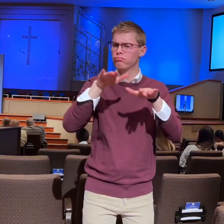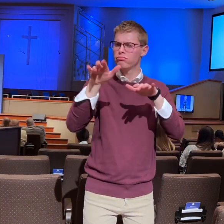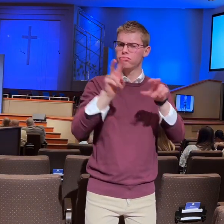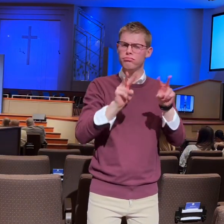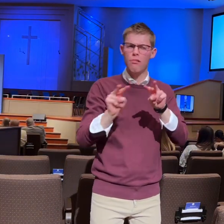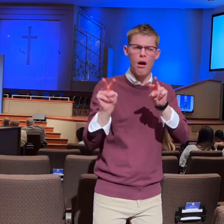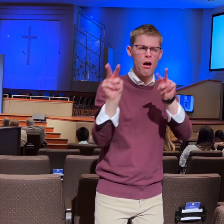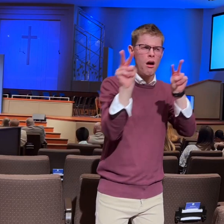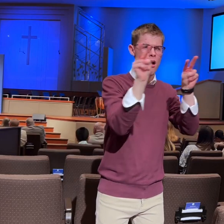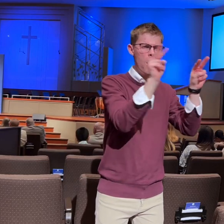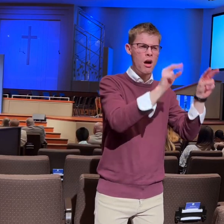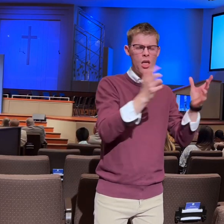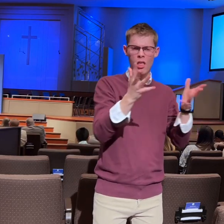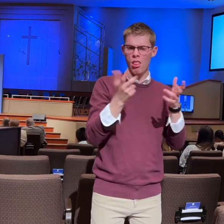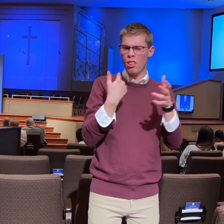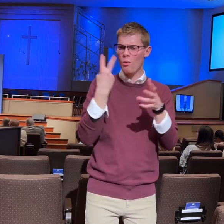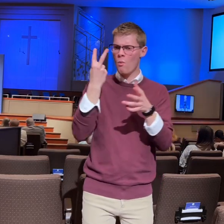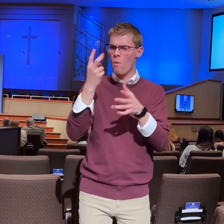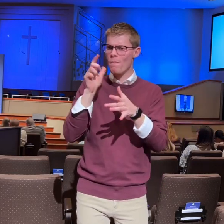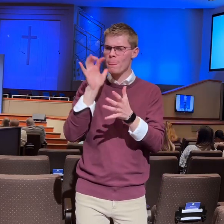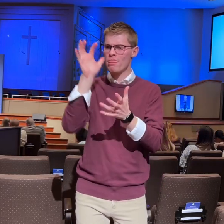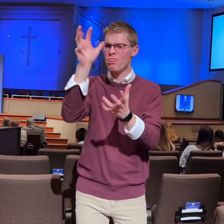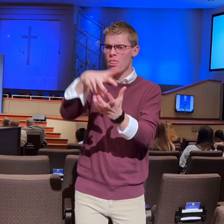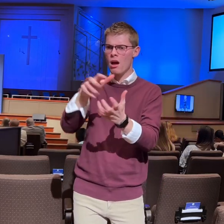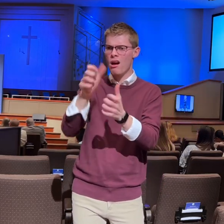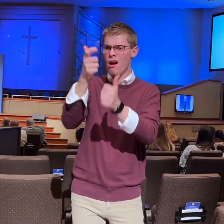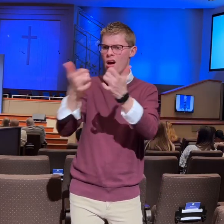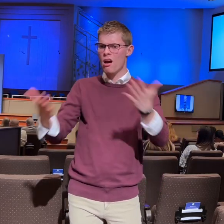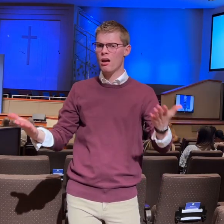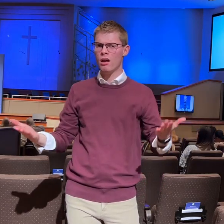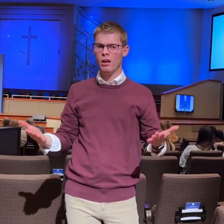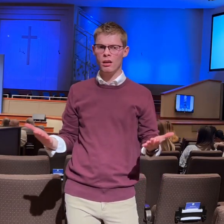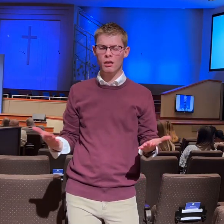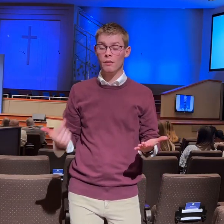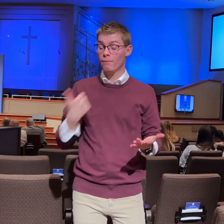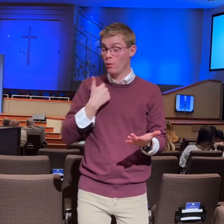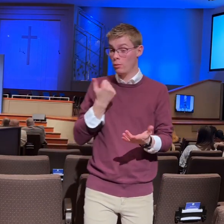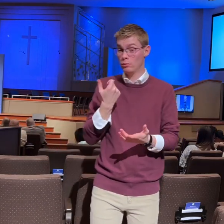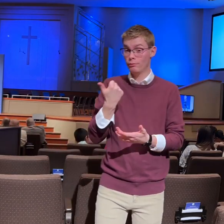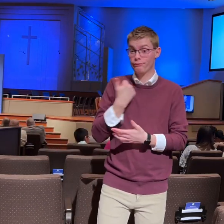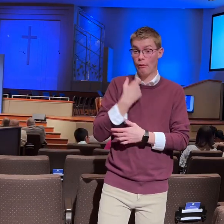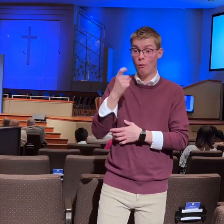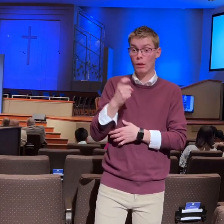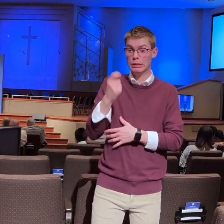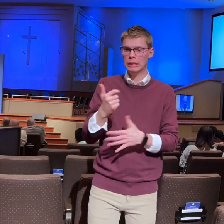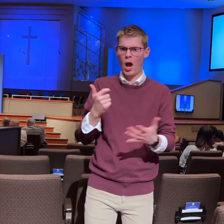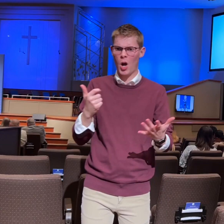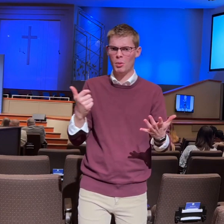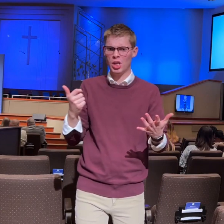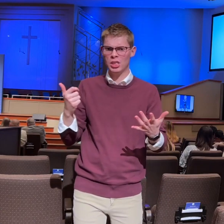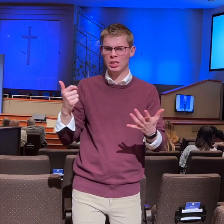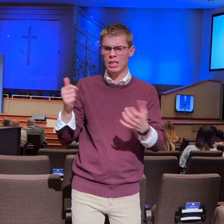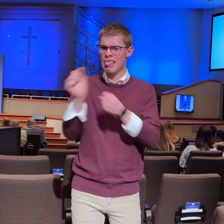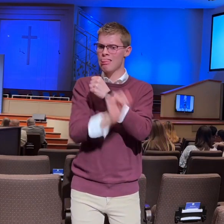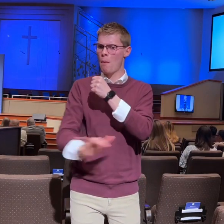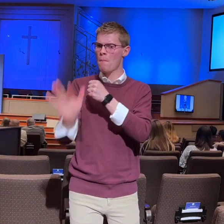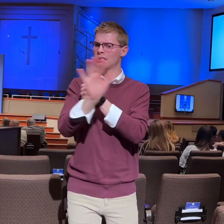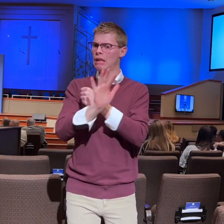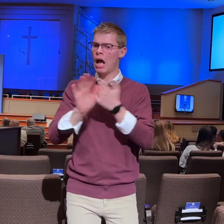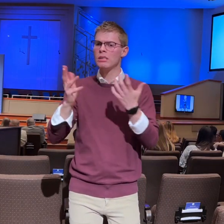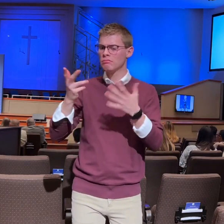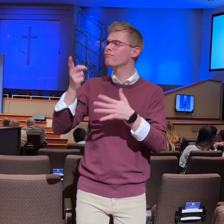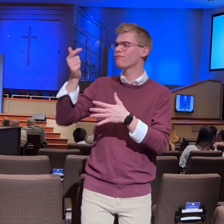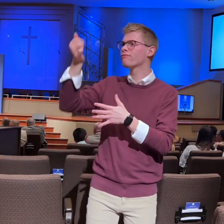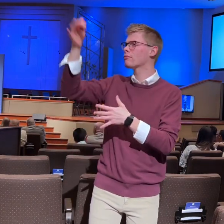don't have time to go all into Ephesians 6, but this is why God says, put on the armor of God. Why? Because there's a spiritual battle. There's a battle for your